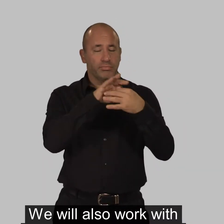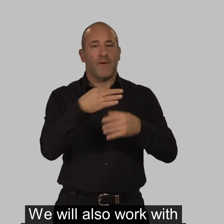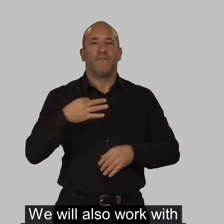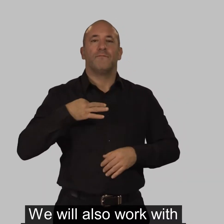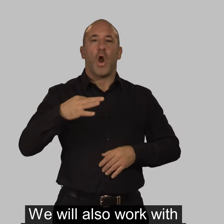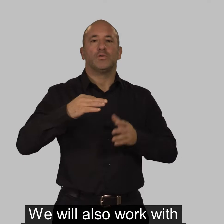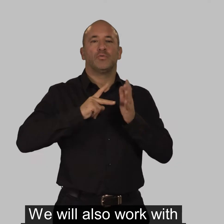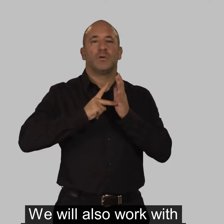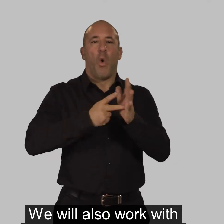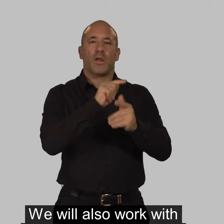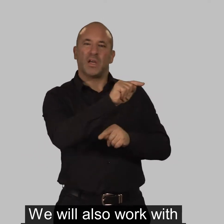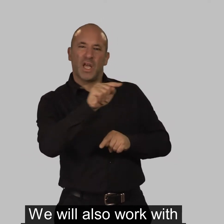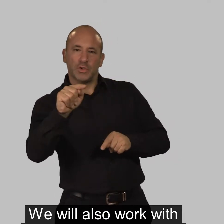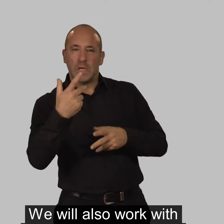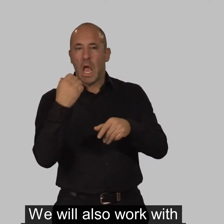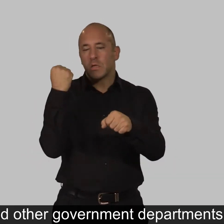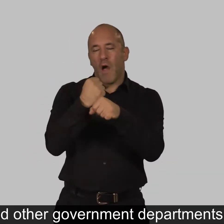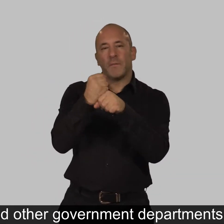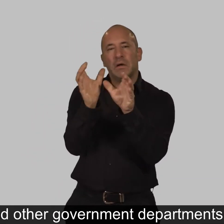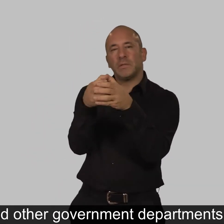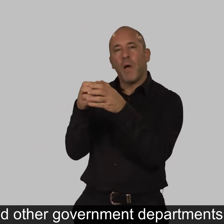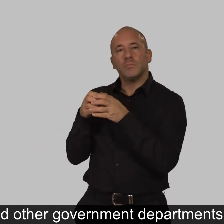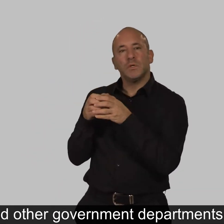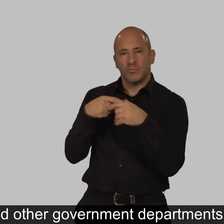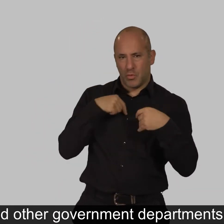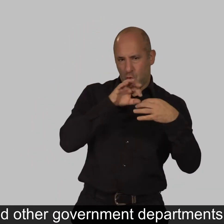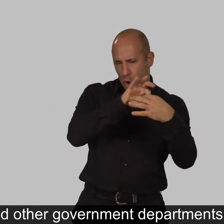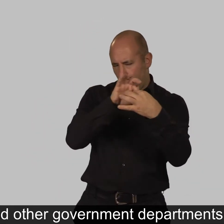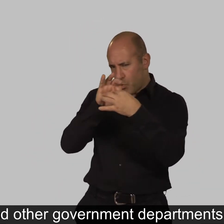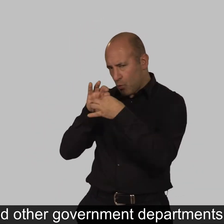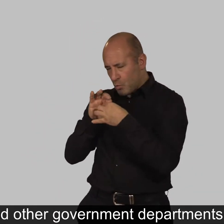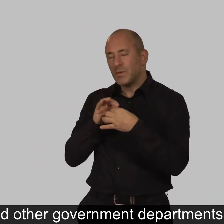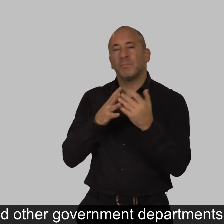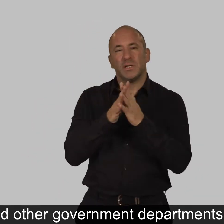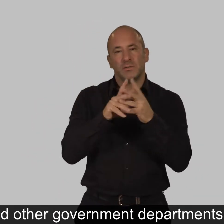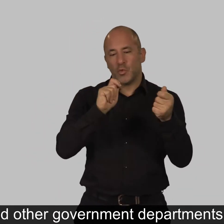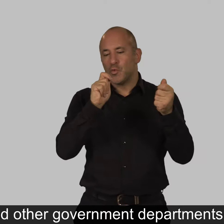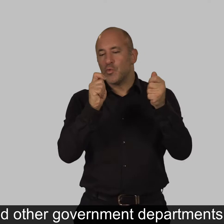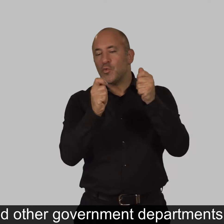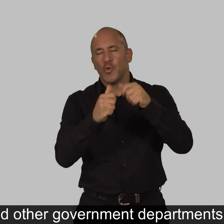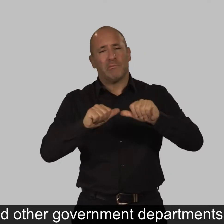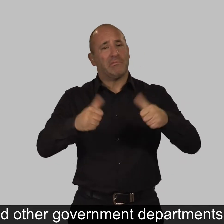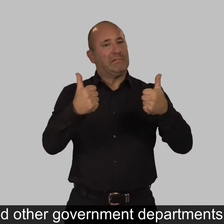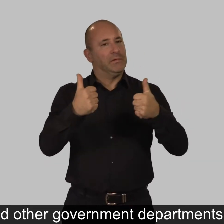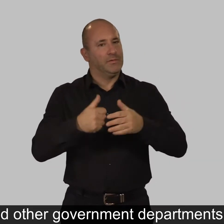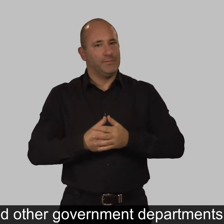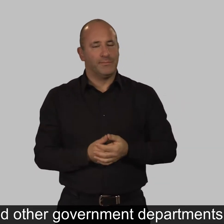We will also work with voluntary organisations and other government departments to achieve the best